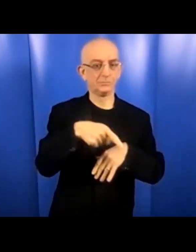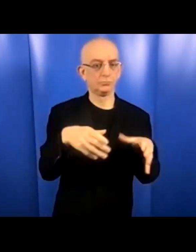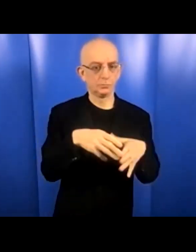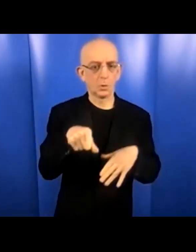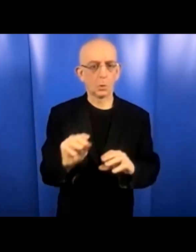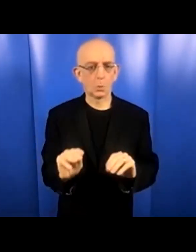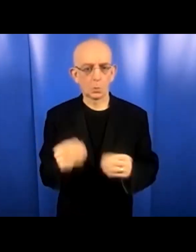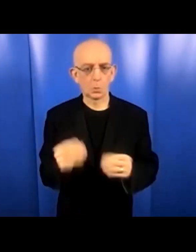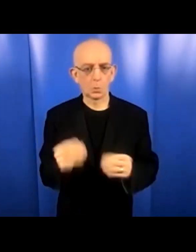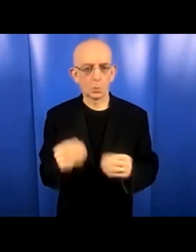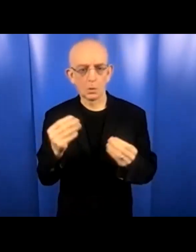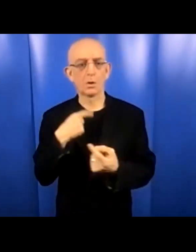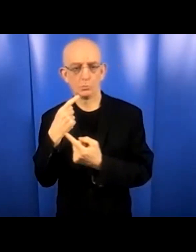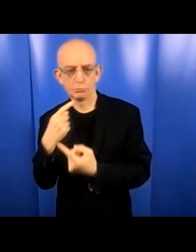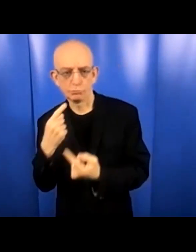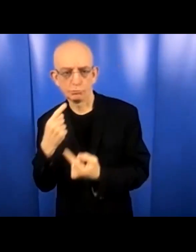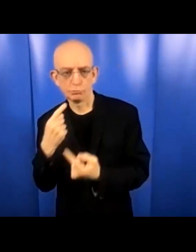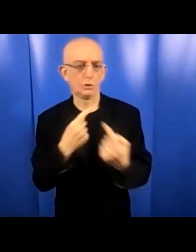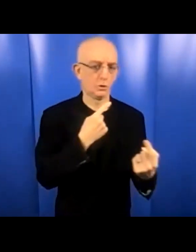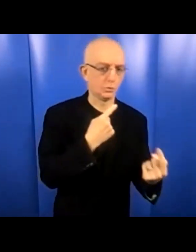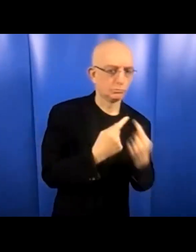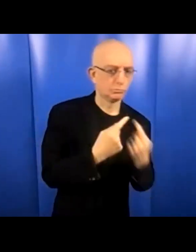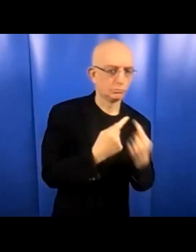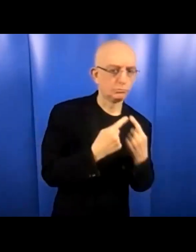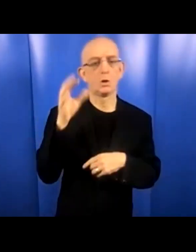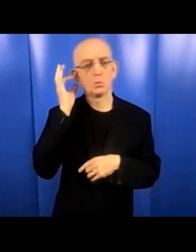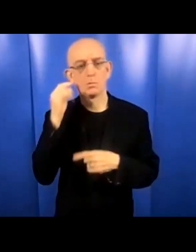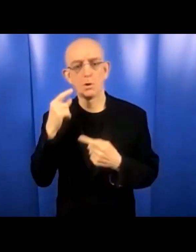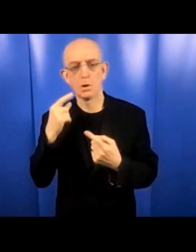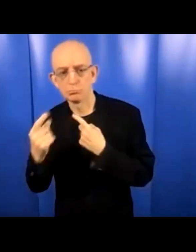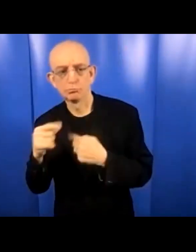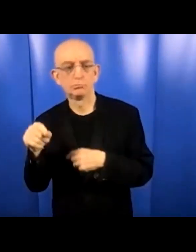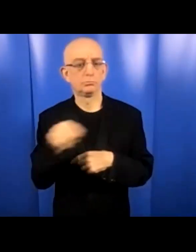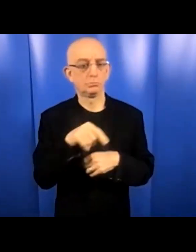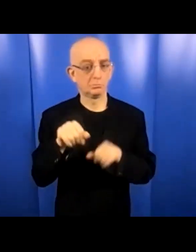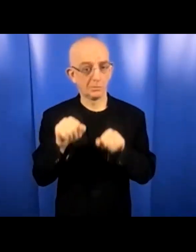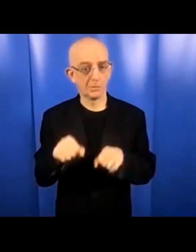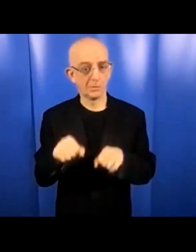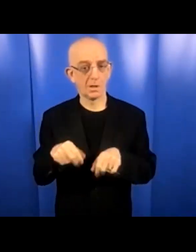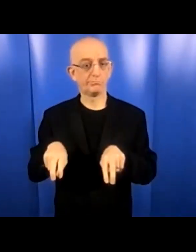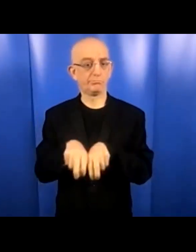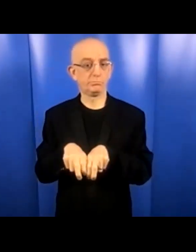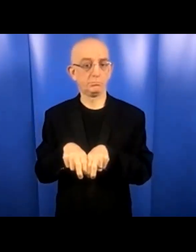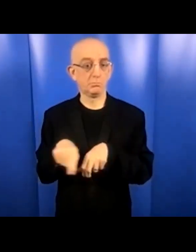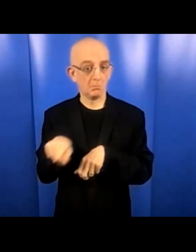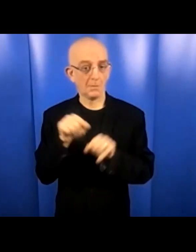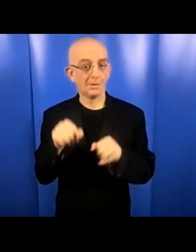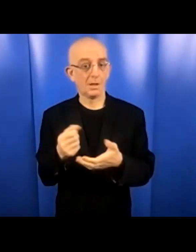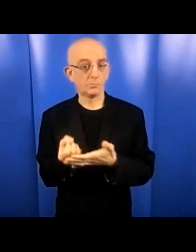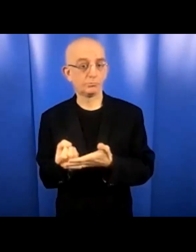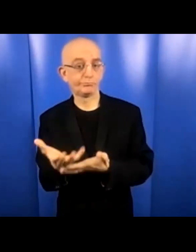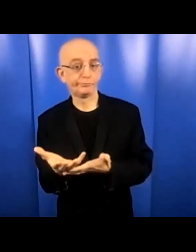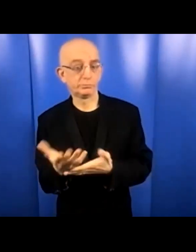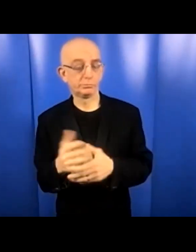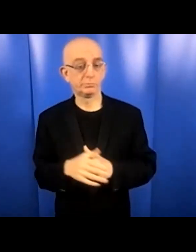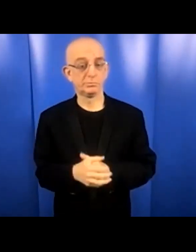tables. And that's how we were able to get our points through. That's for it from me